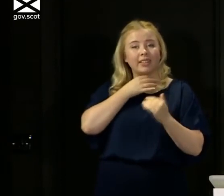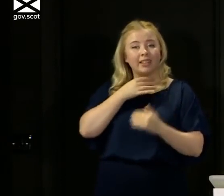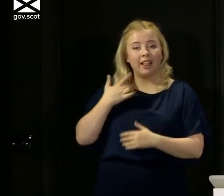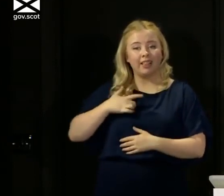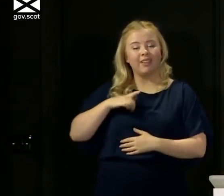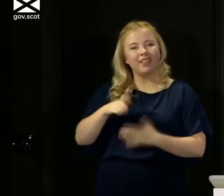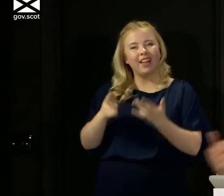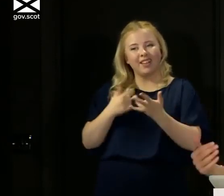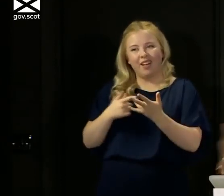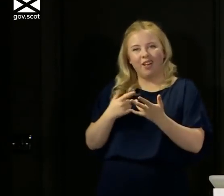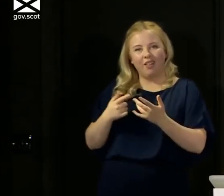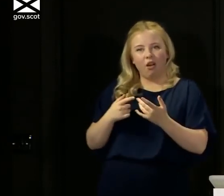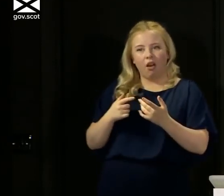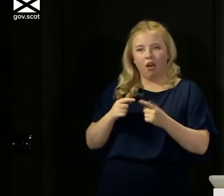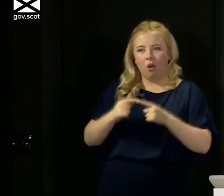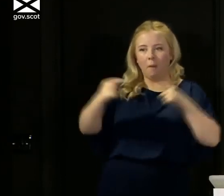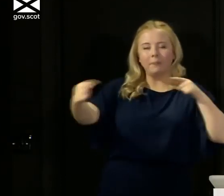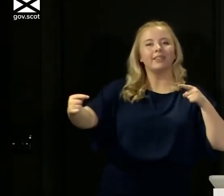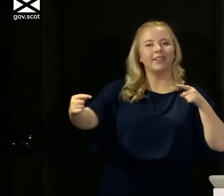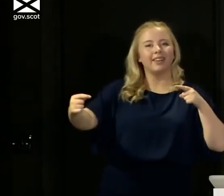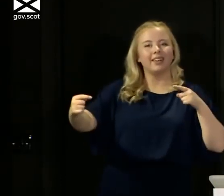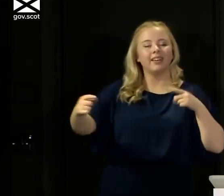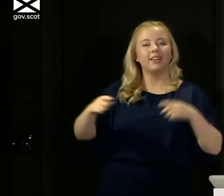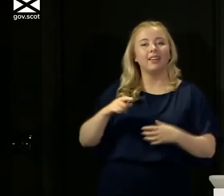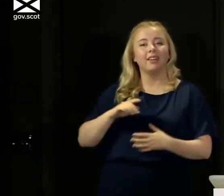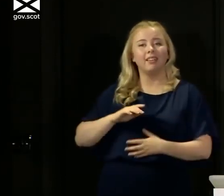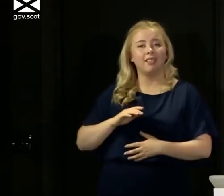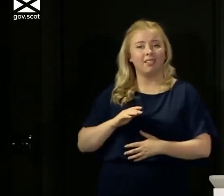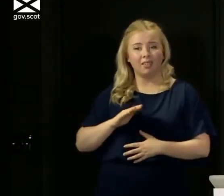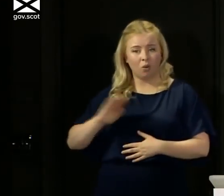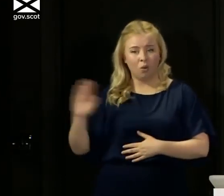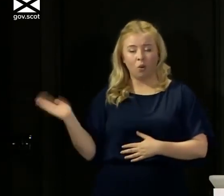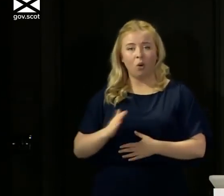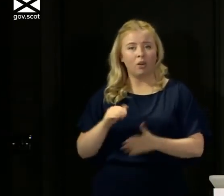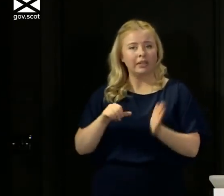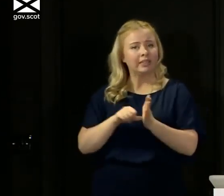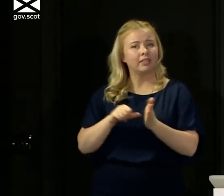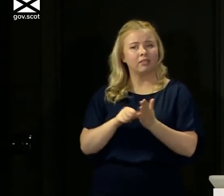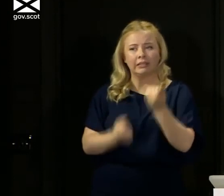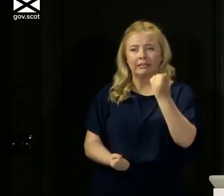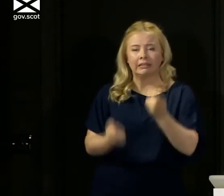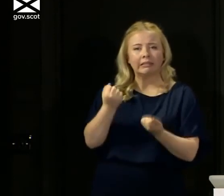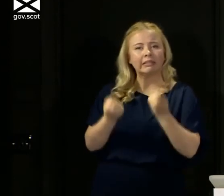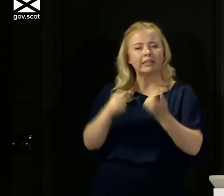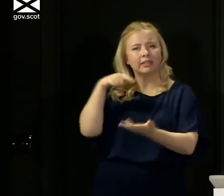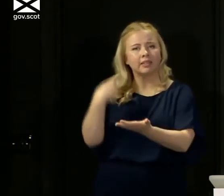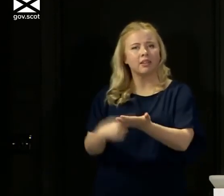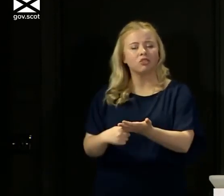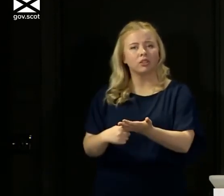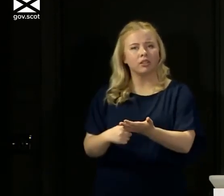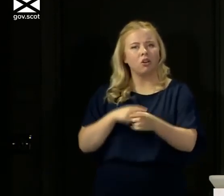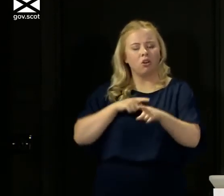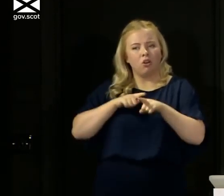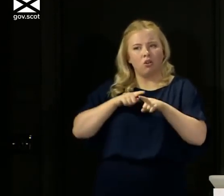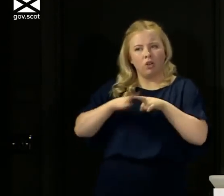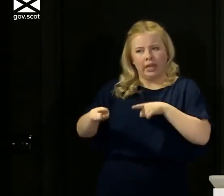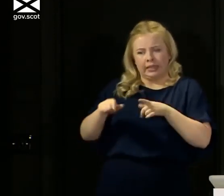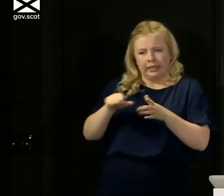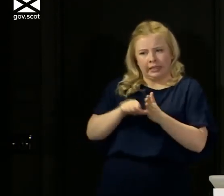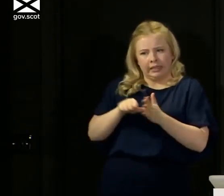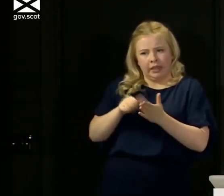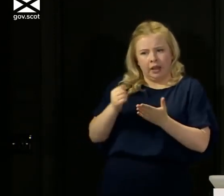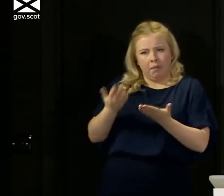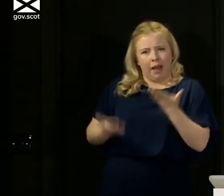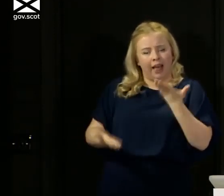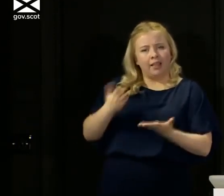it from completely the opposite angle. These are all difficult judgments to make and difficult balances to strike. But all